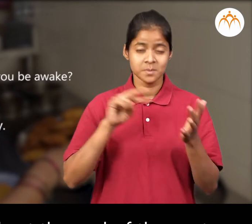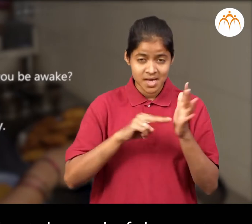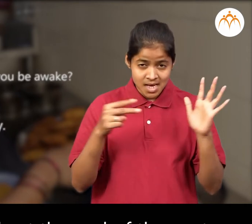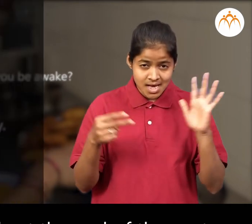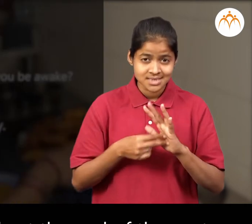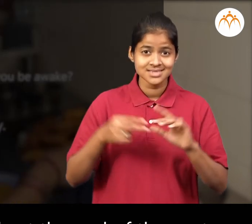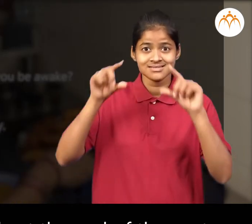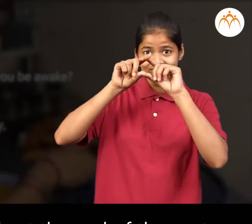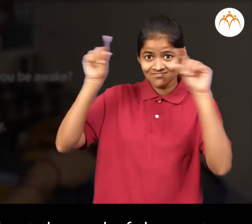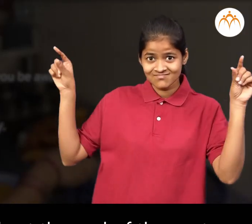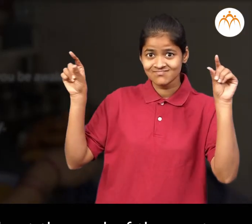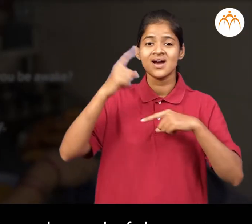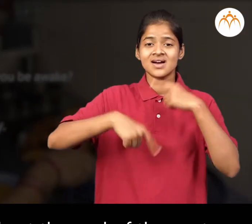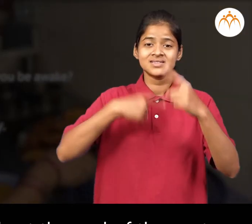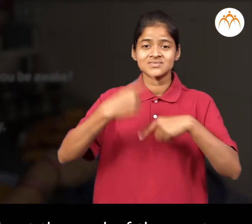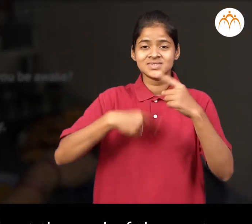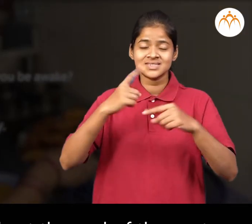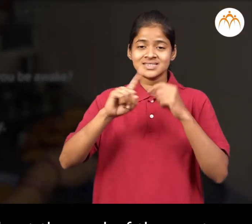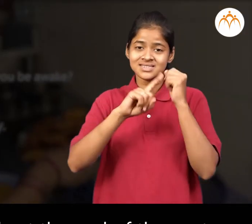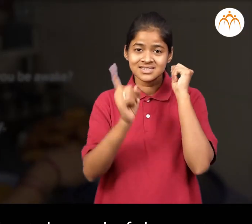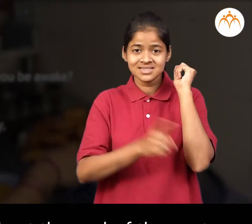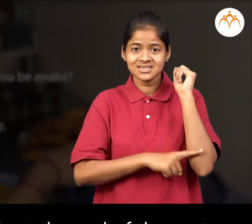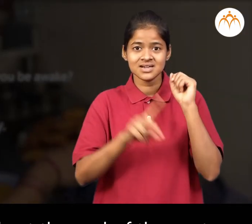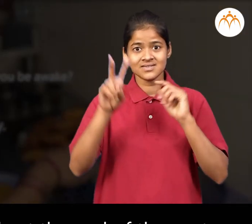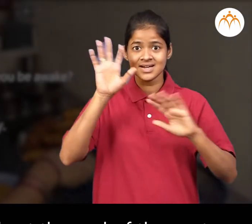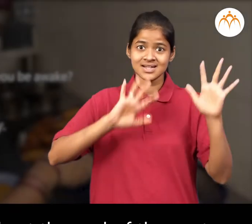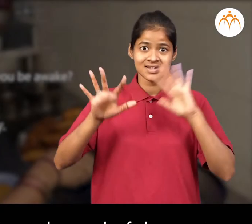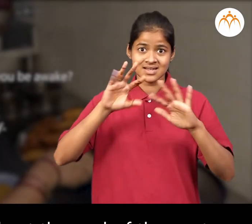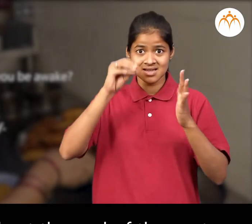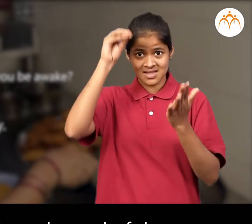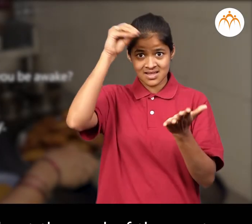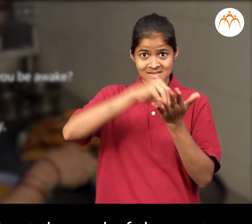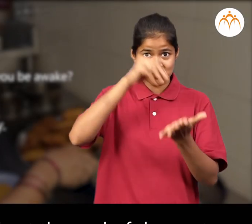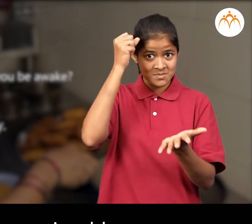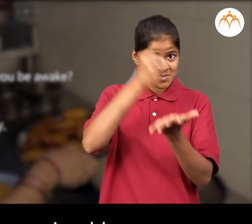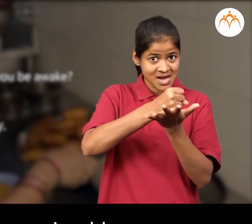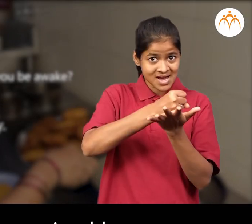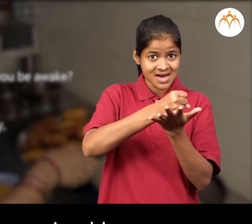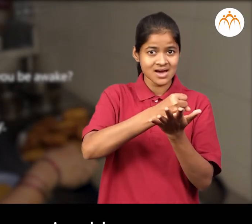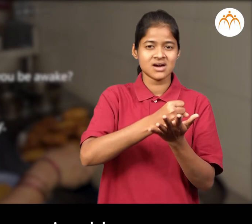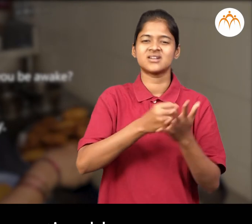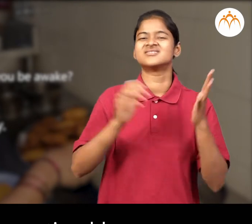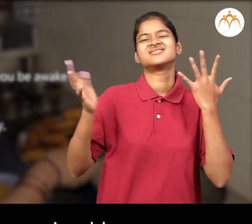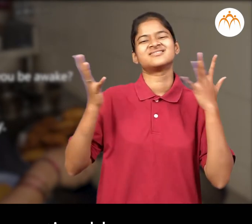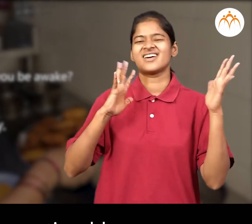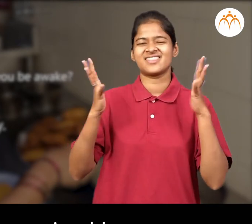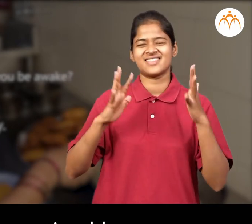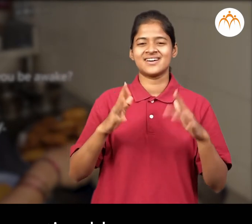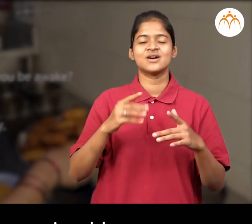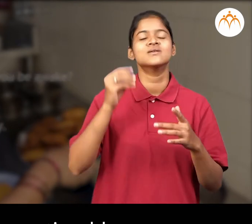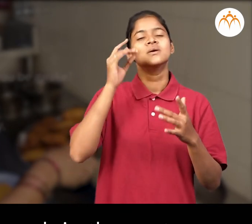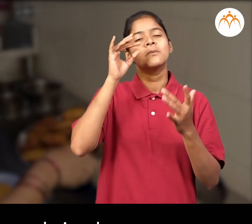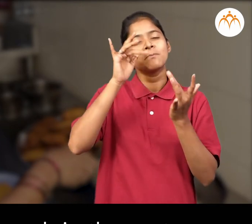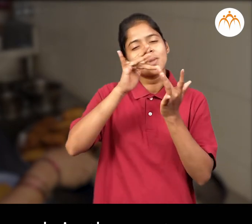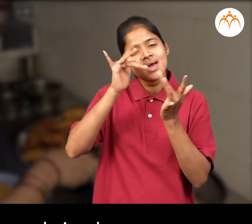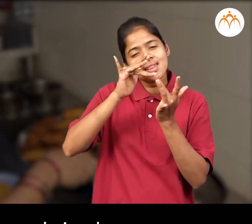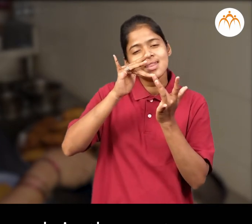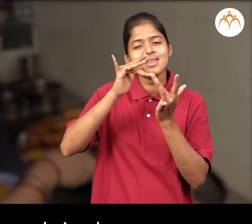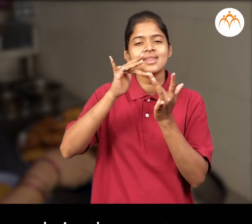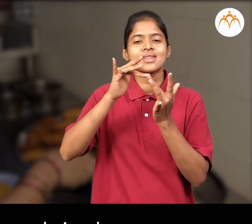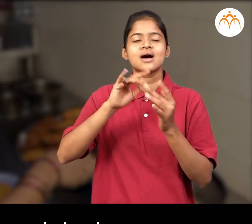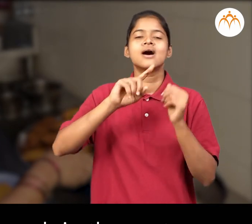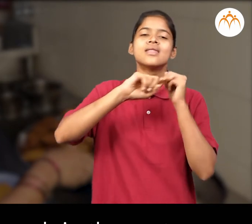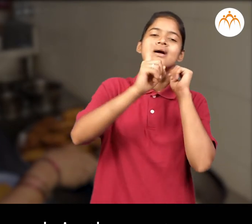A verb is not necessarily at the end of the sentence. You must have noticed by now that